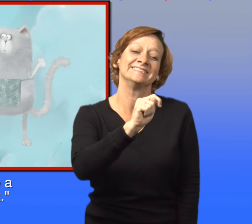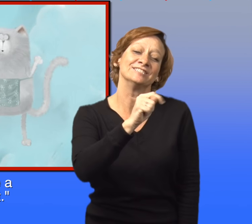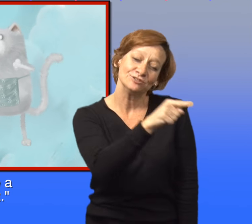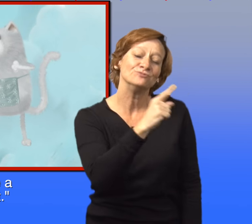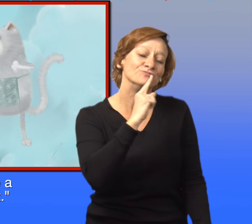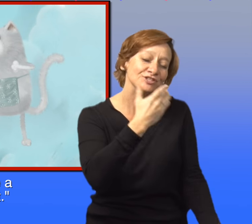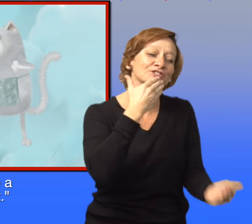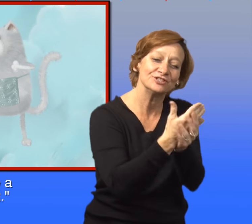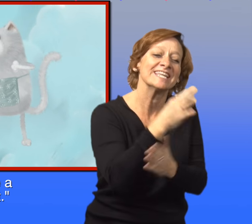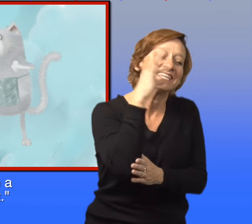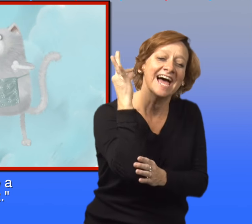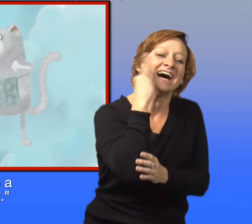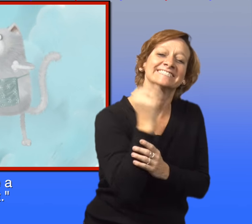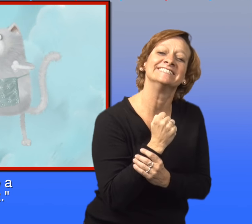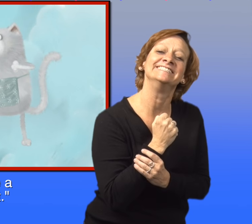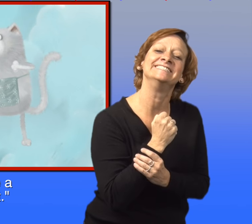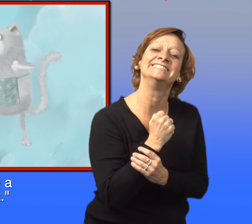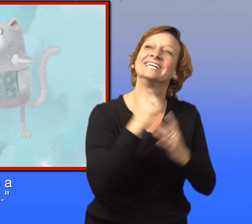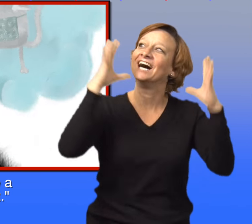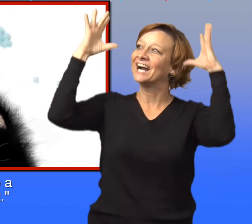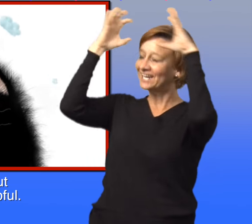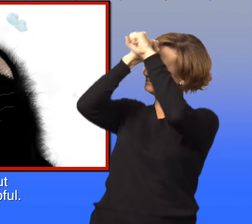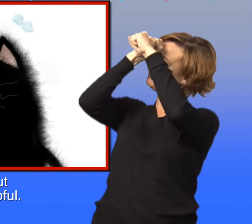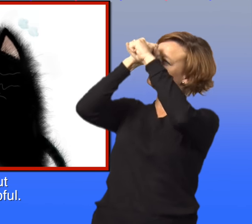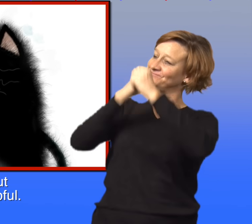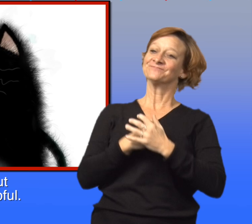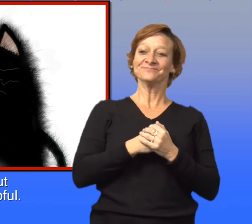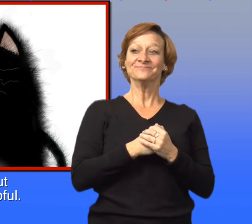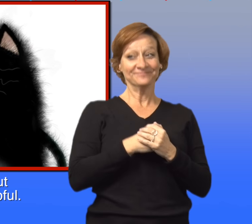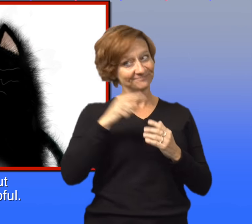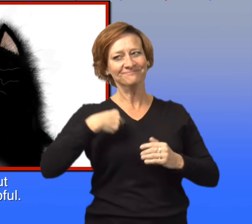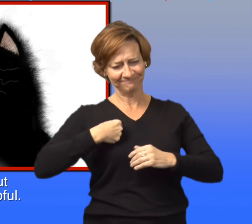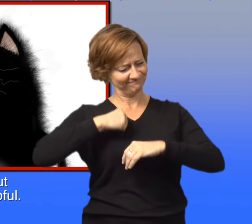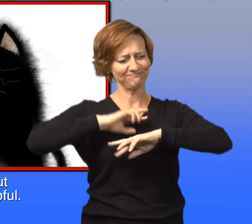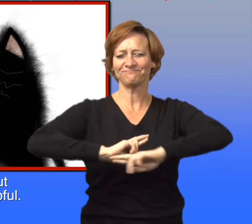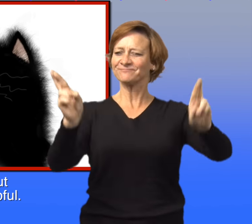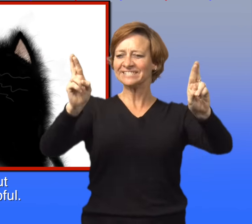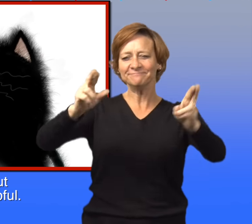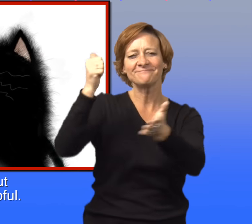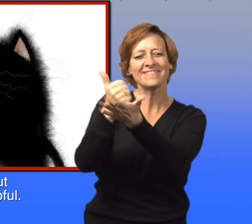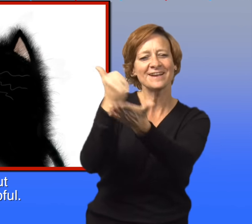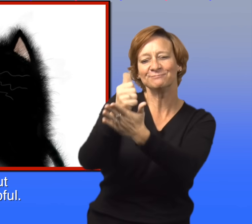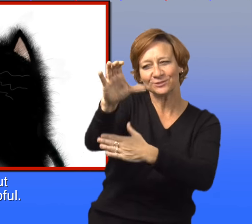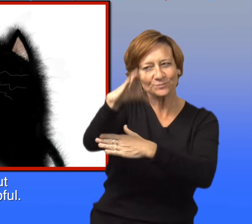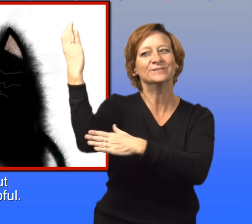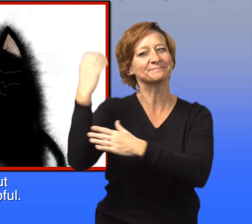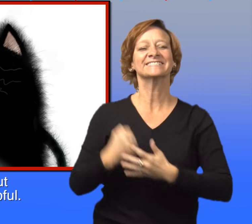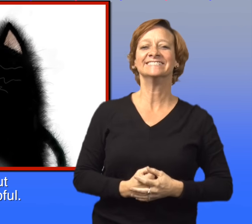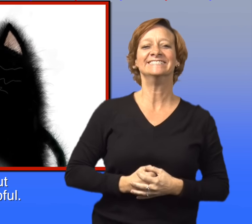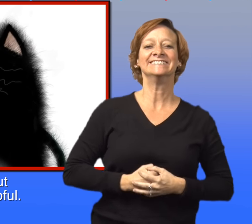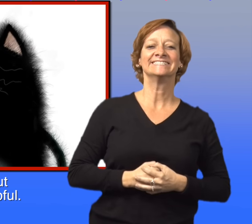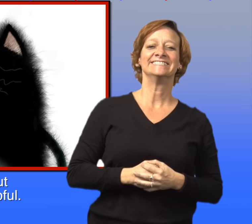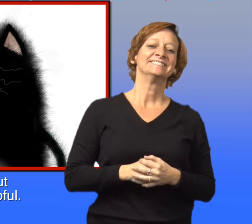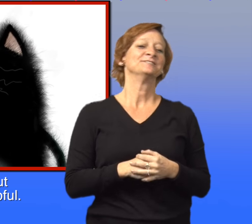You really are a good little cat. And he set about being ever so helpful.